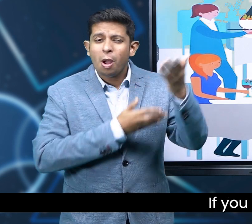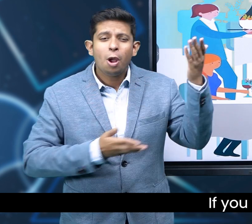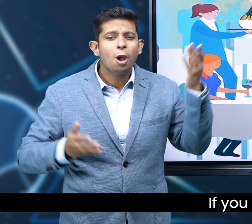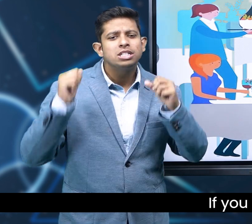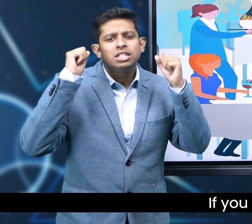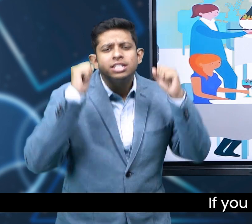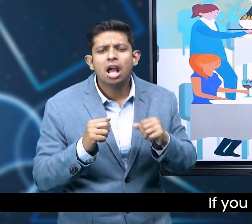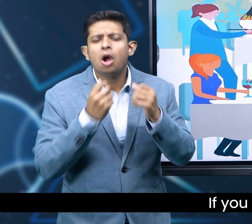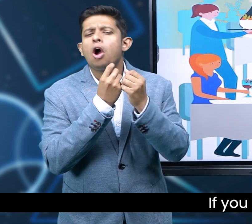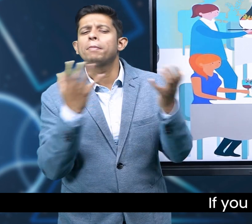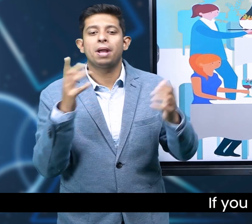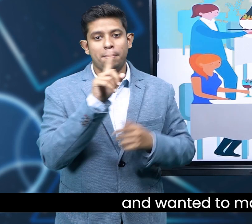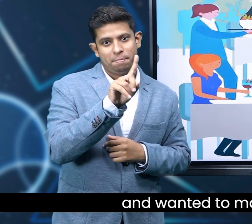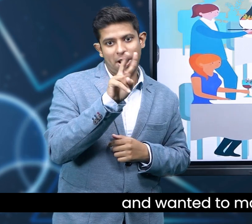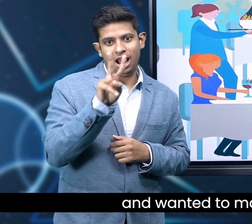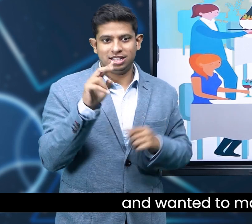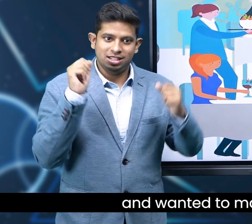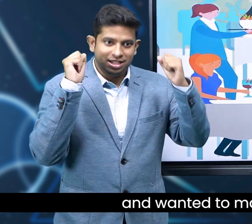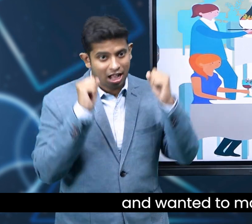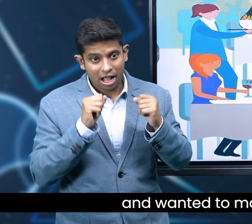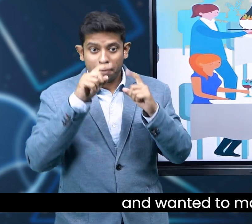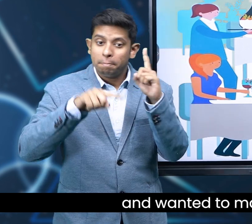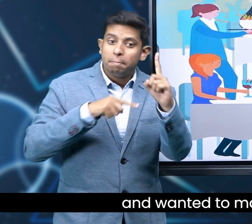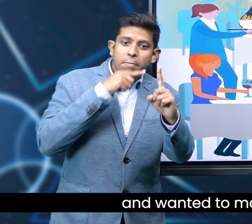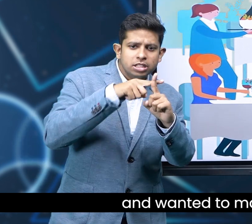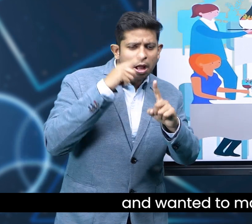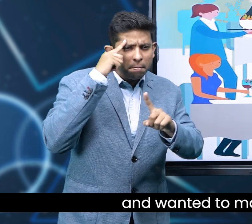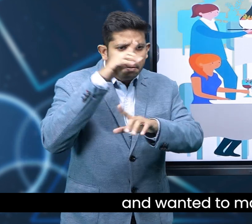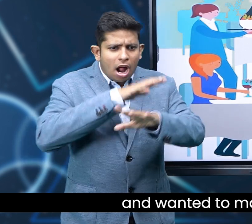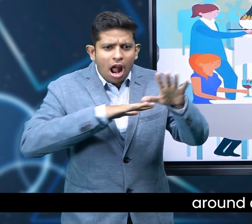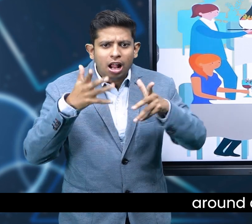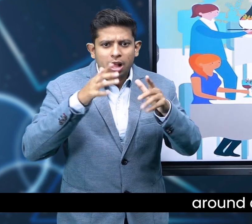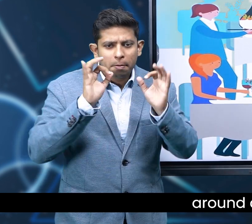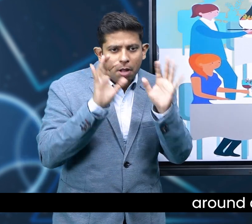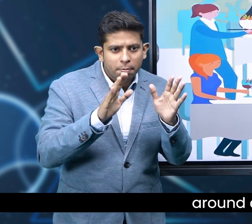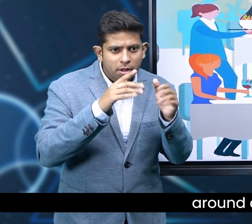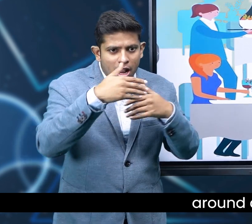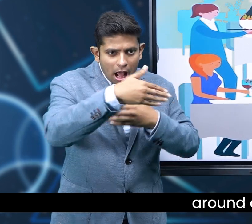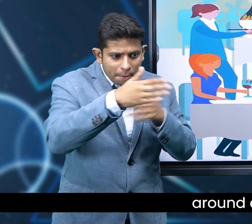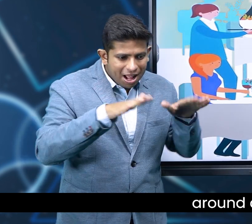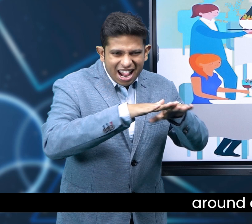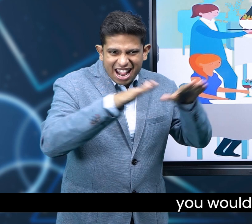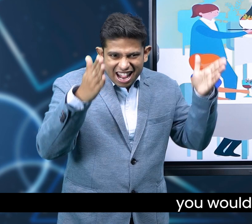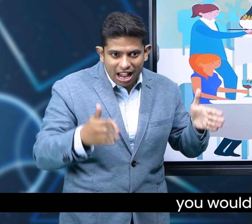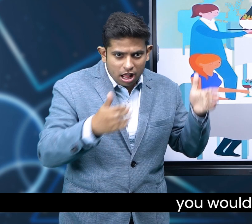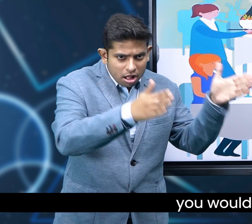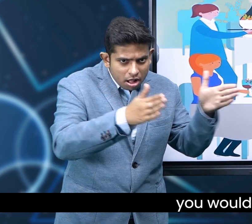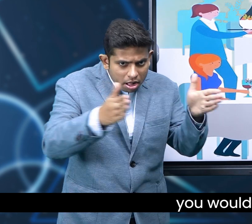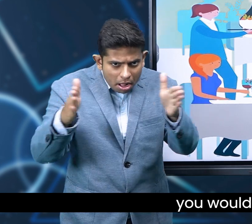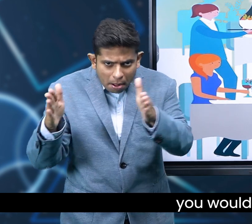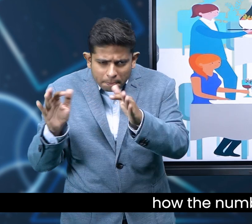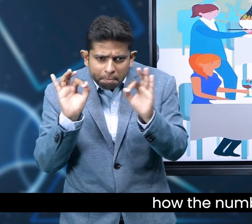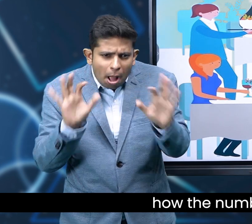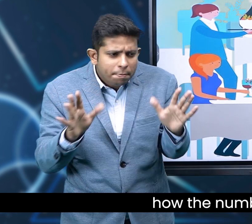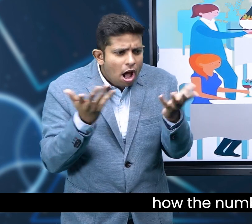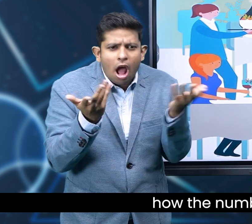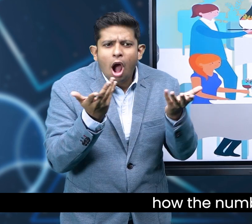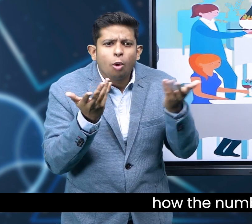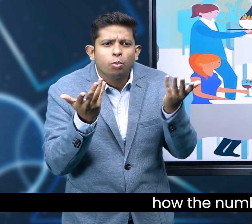If you had 12 chairs and wanted to make sure they fit perfectly around different tables, you would need to consider how the number 12 can